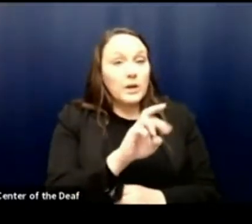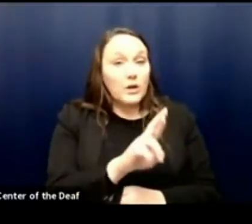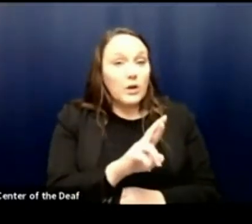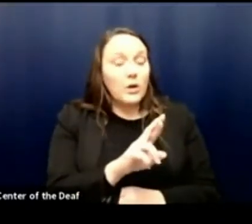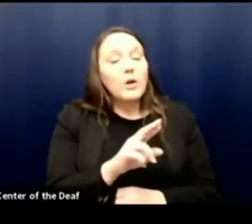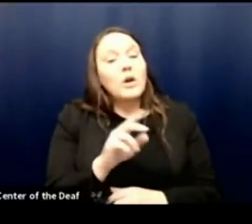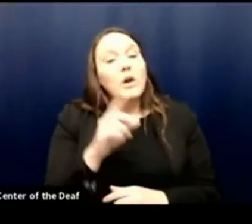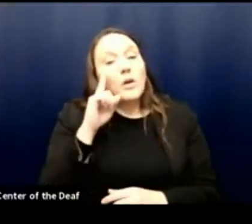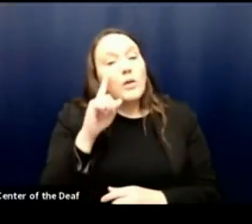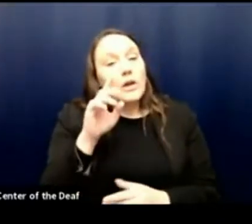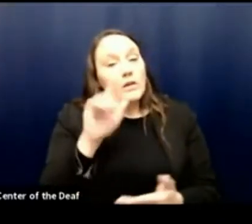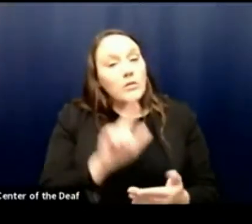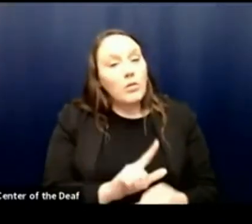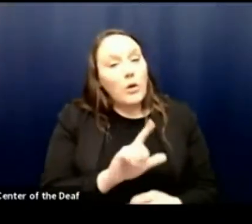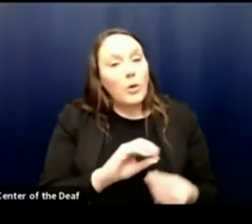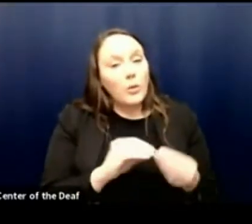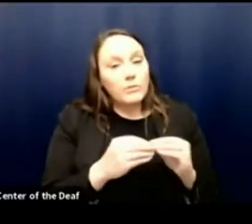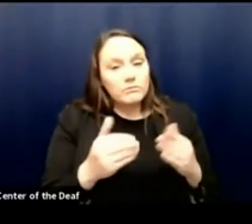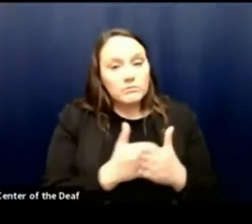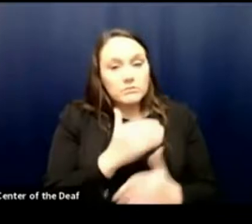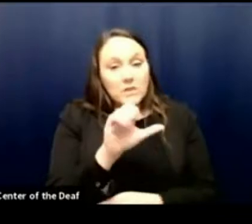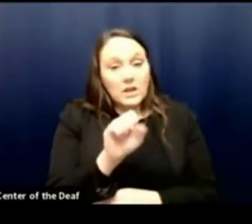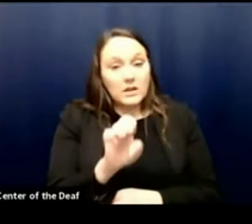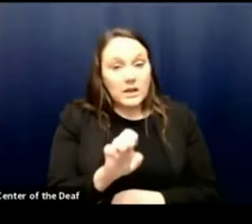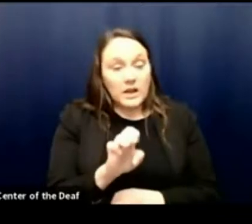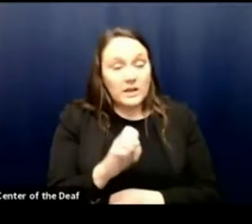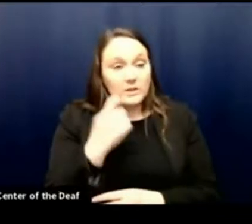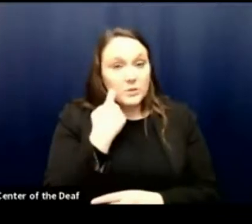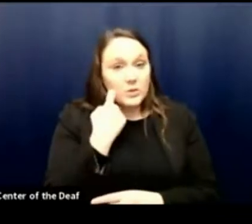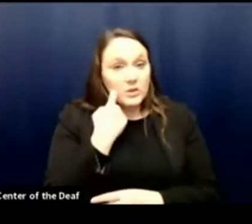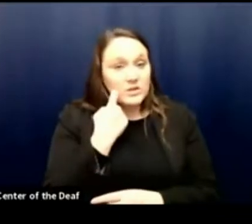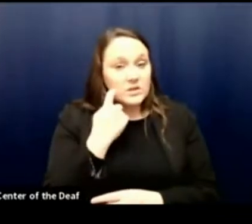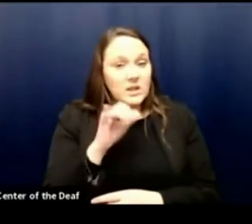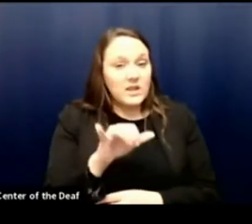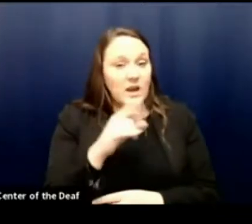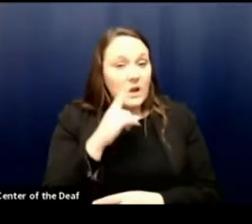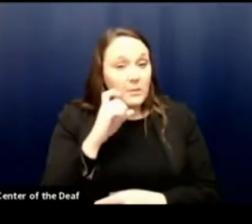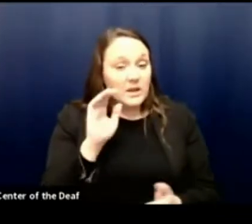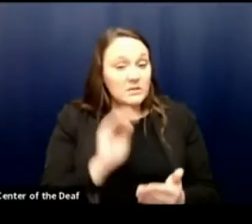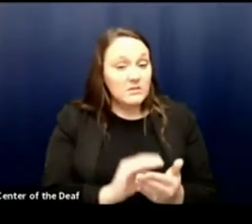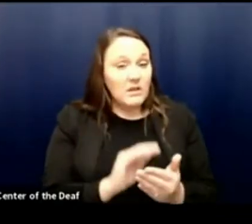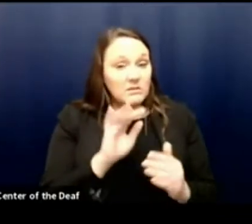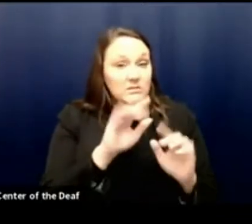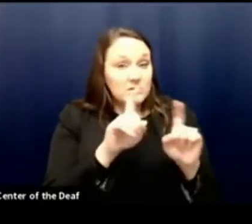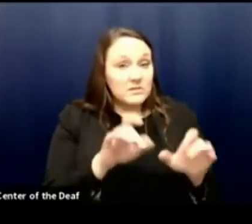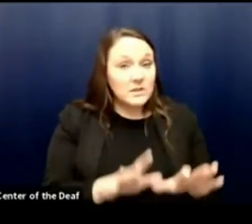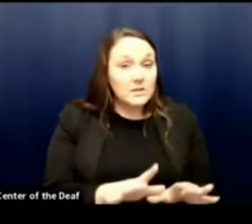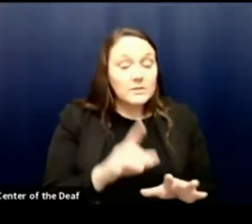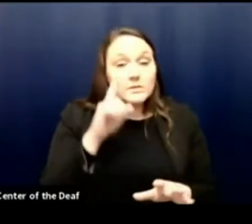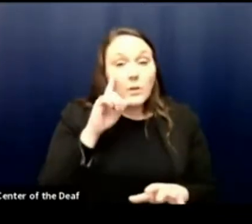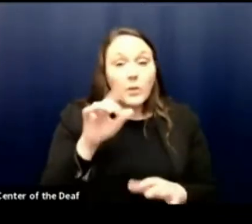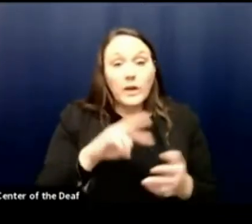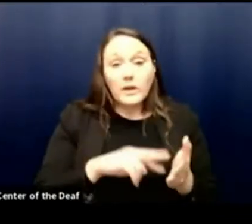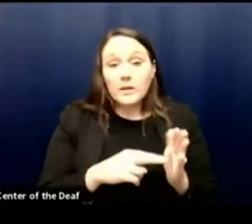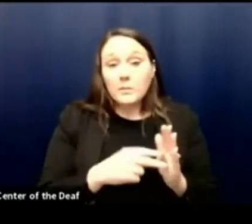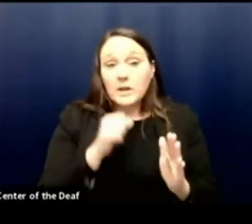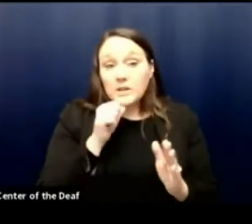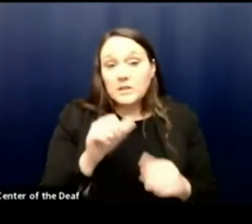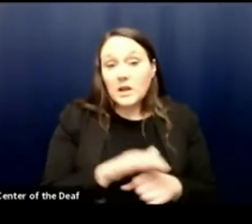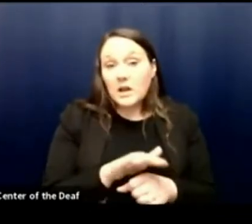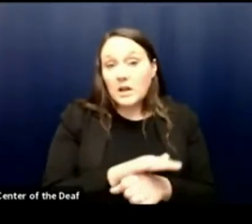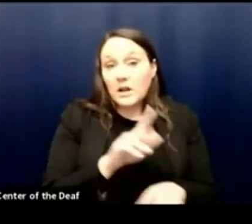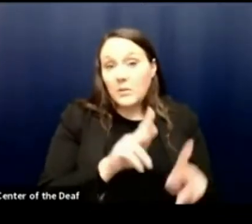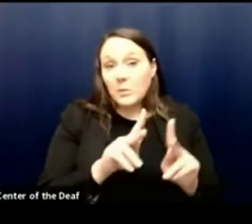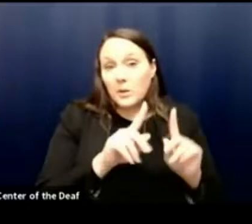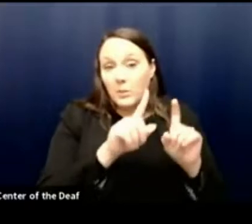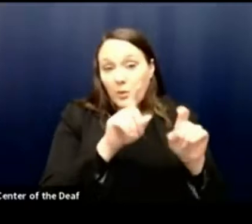low numbers of new cases we've seen recently is a result of the lower testing numbers? Do you think that means not enough people are getting